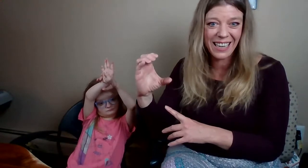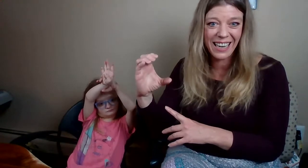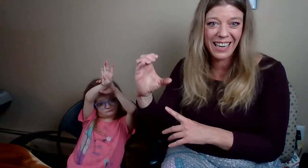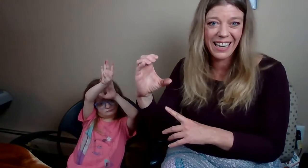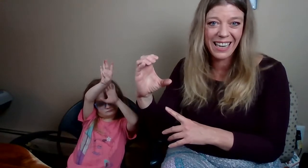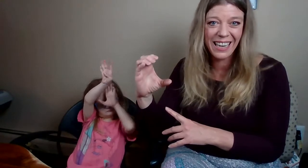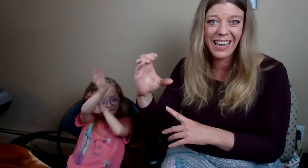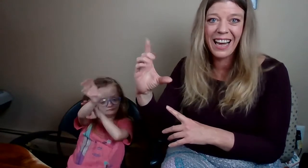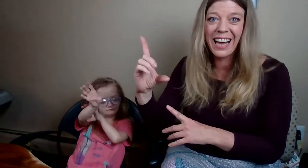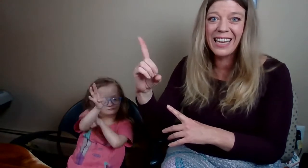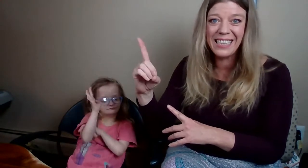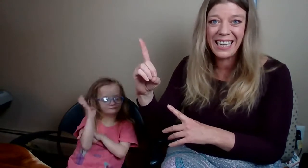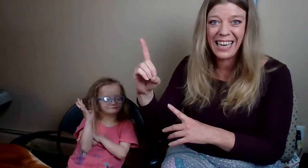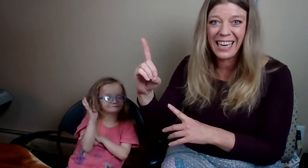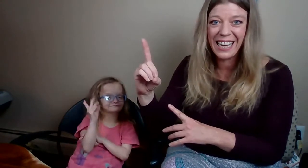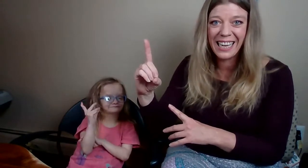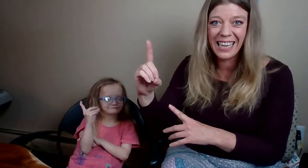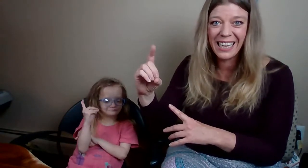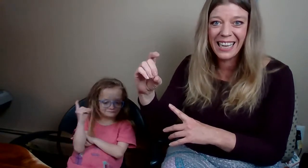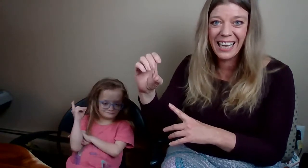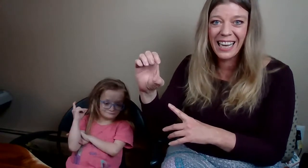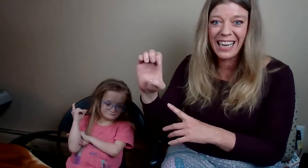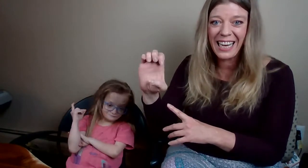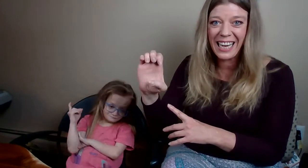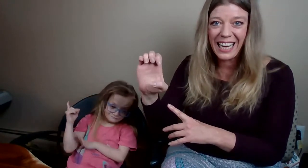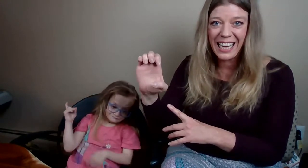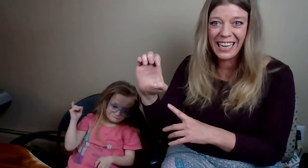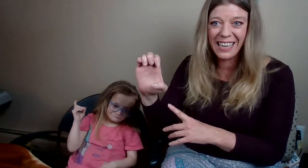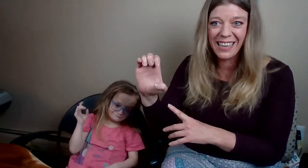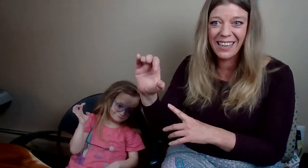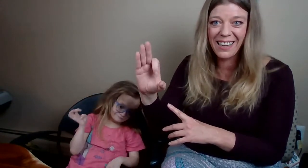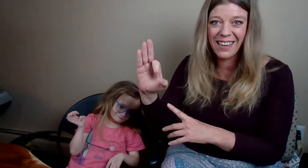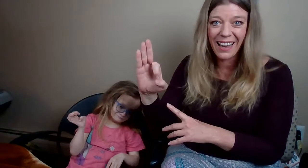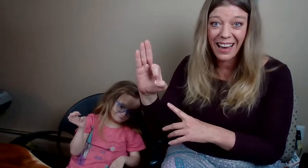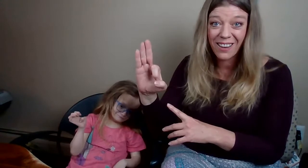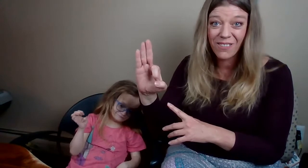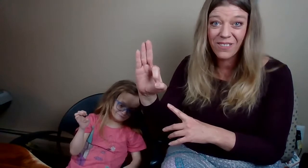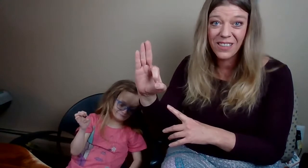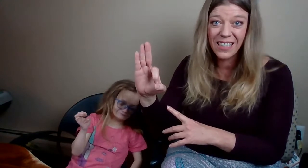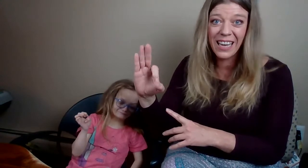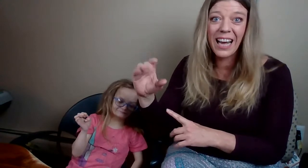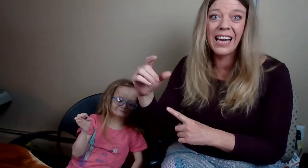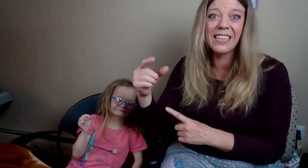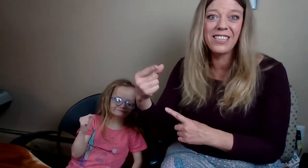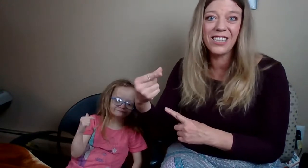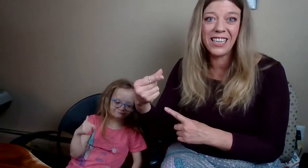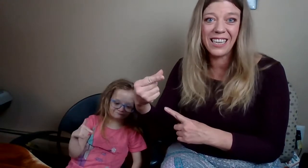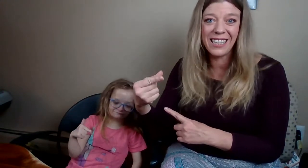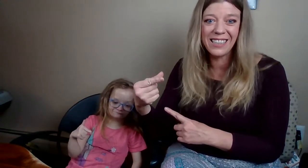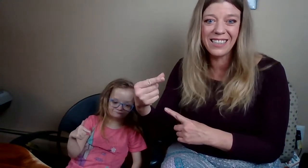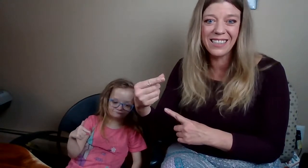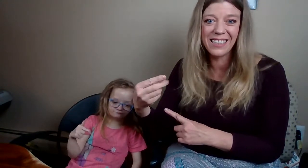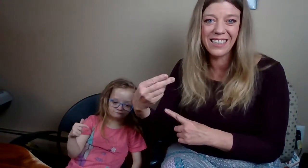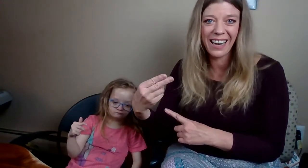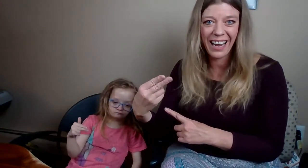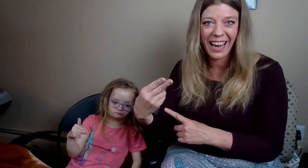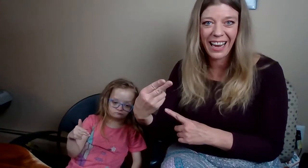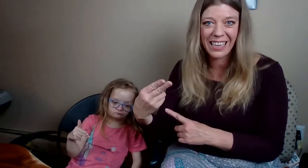C, D, E, F, G,